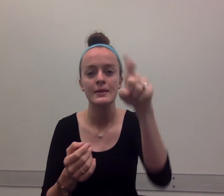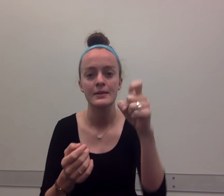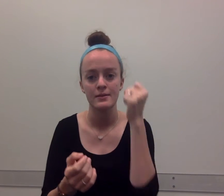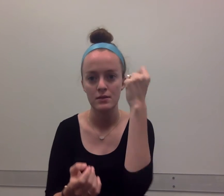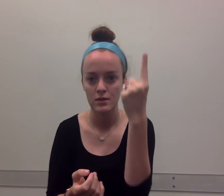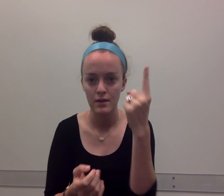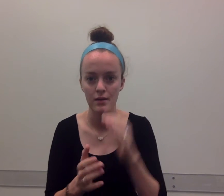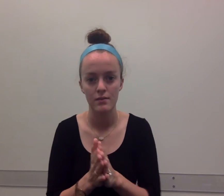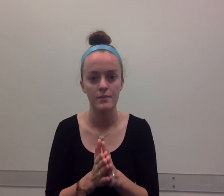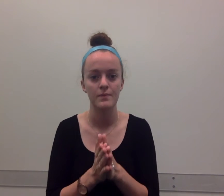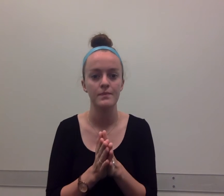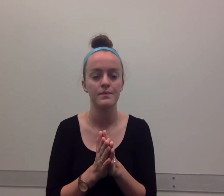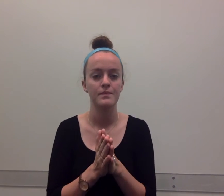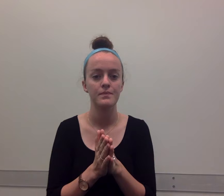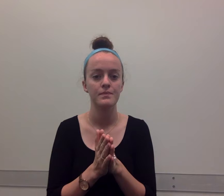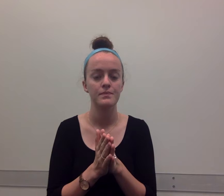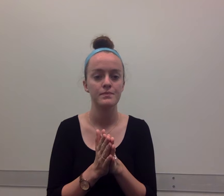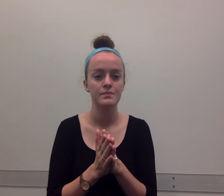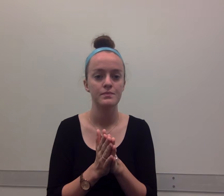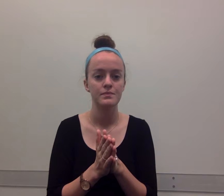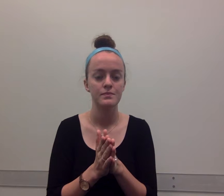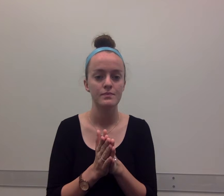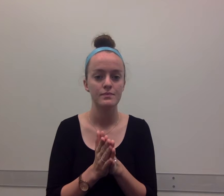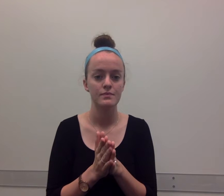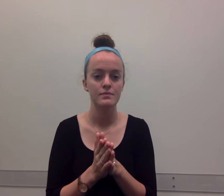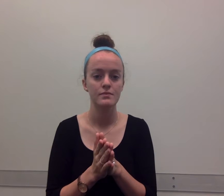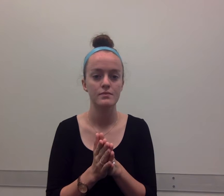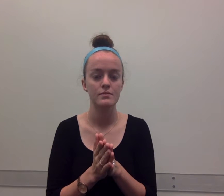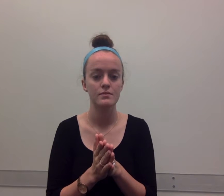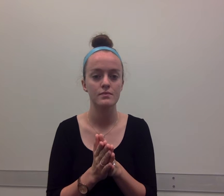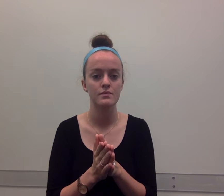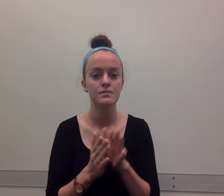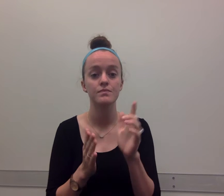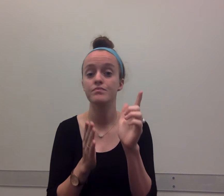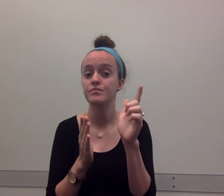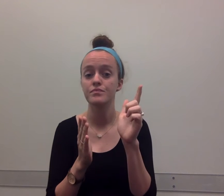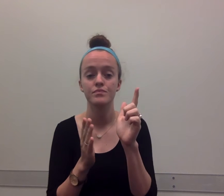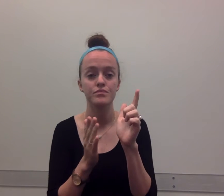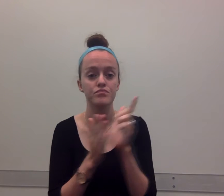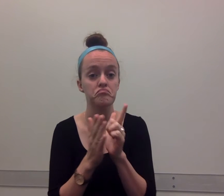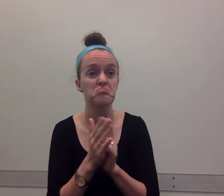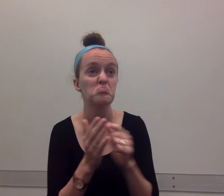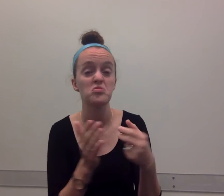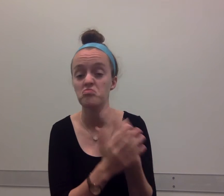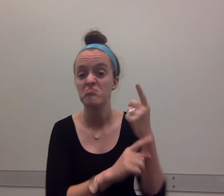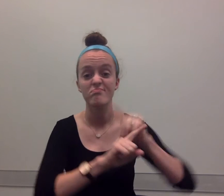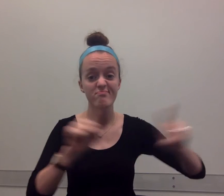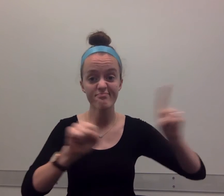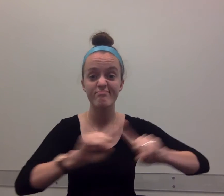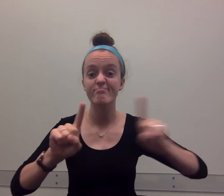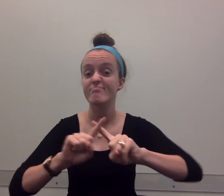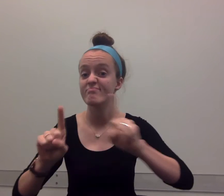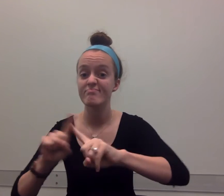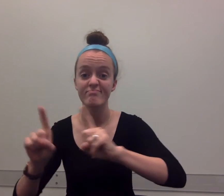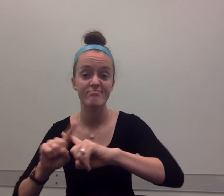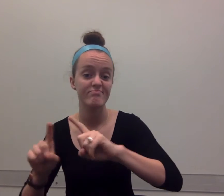language interpreters also do. So, the law has a wide application to a lot of different things, and it